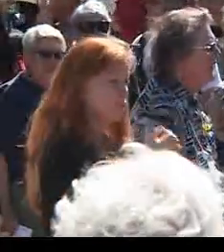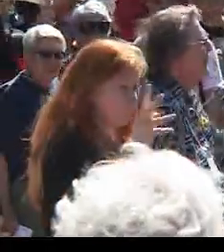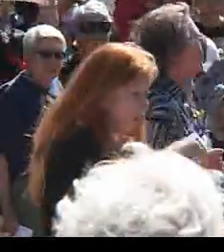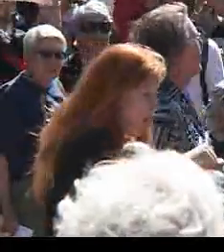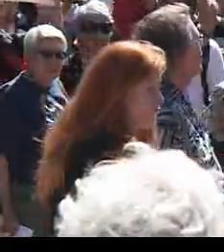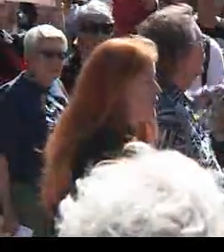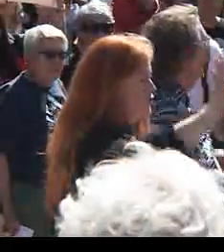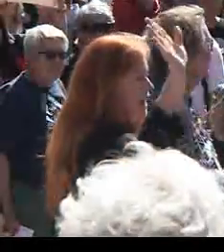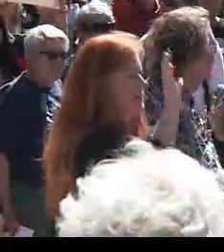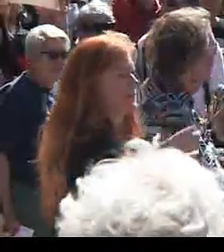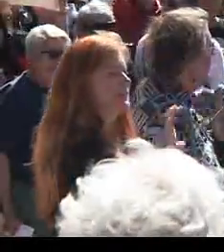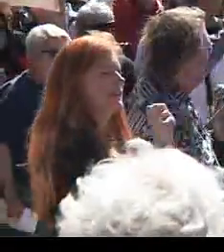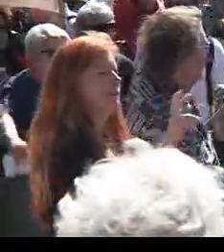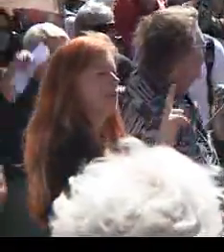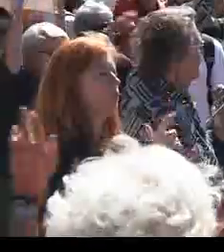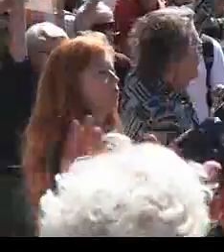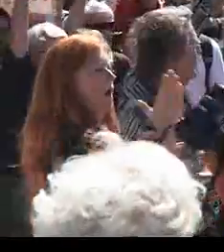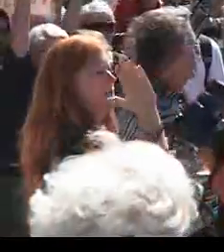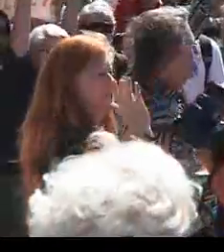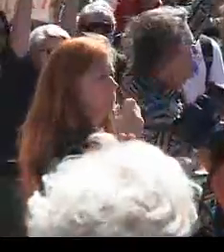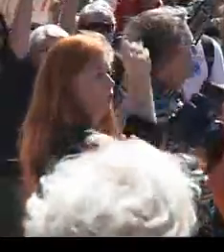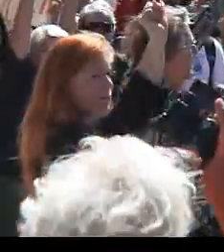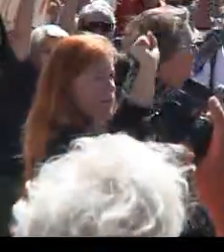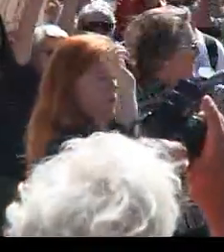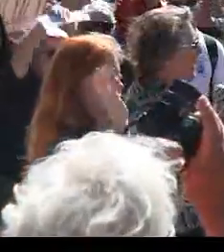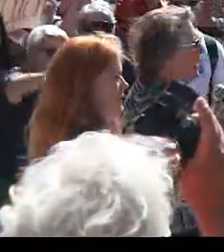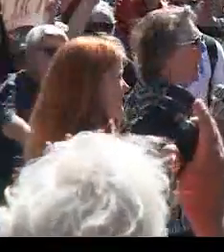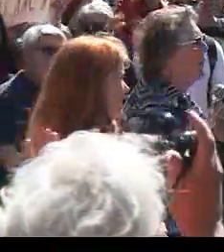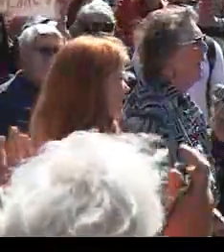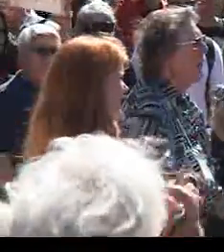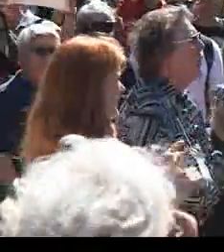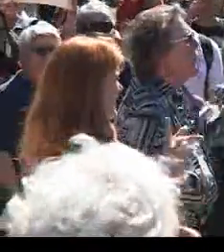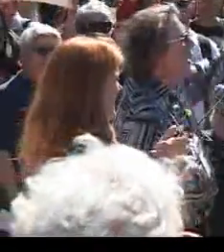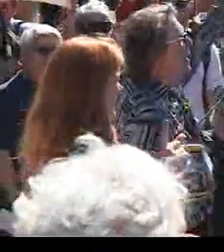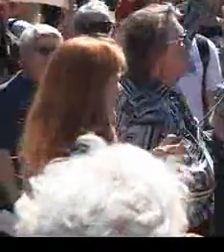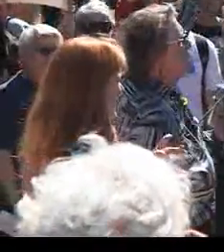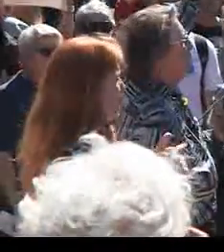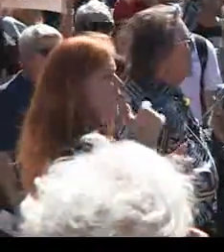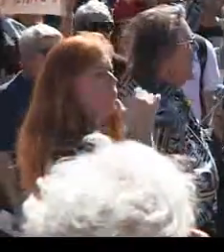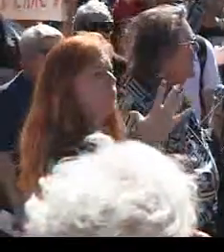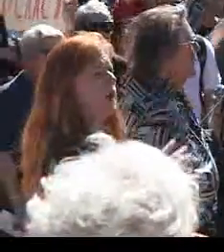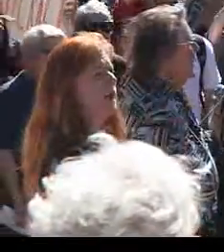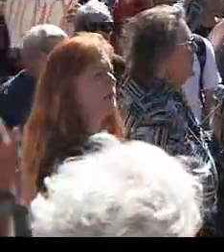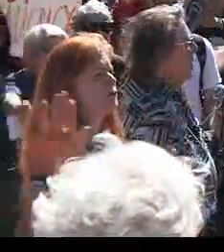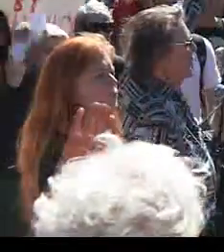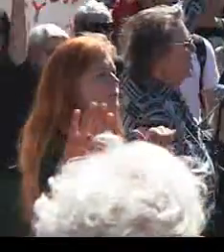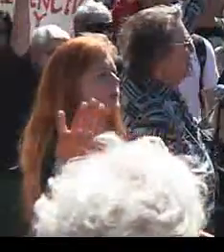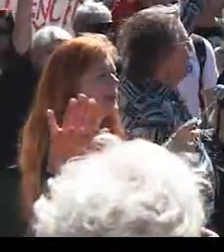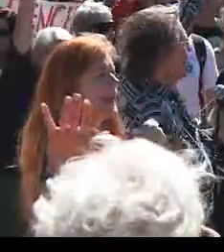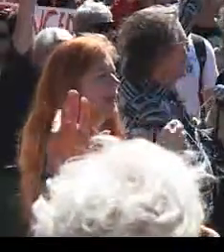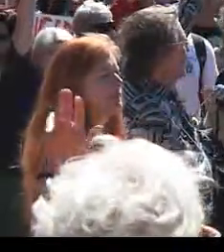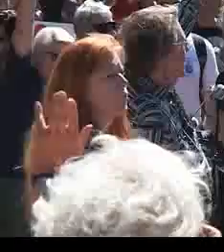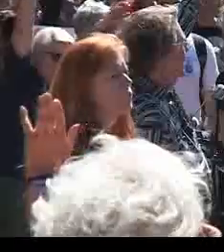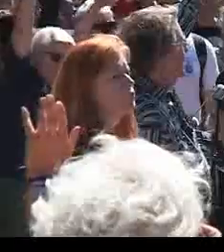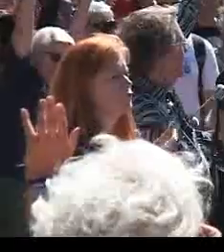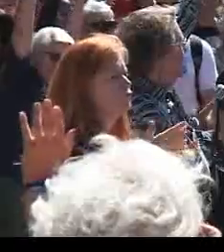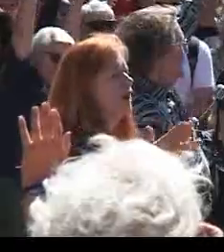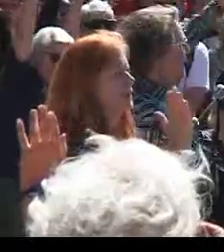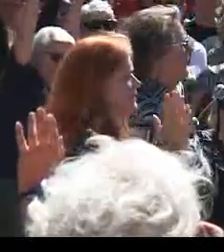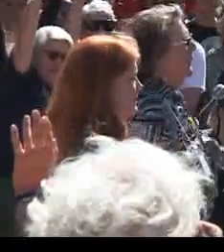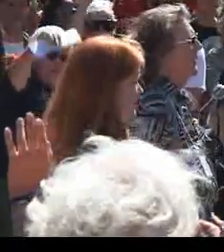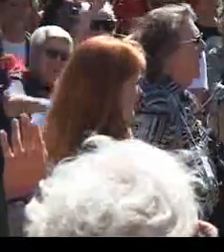hand. The civil rights movements. All right, how about women's reproductive and abortion rights?